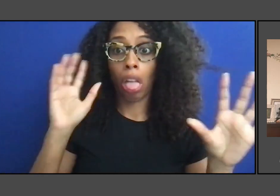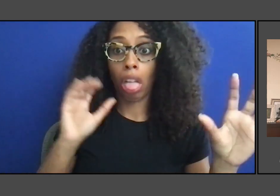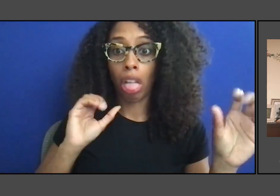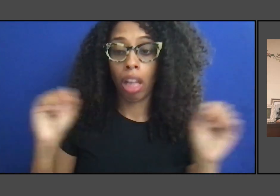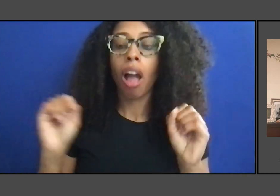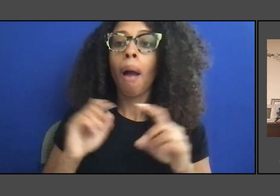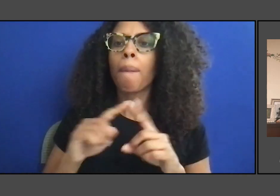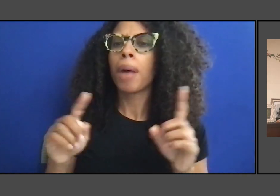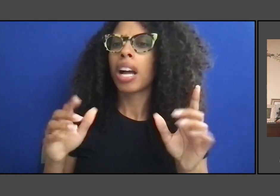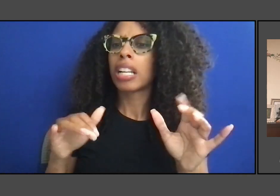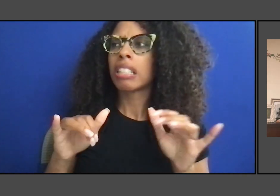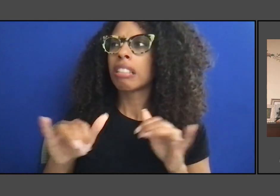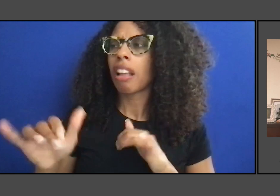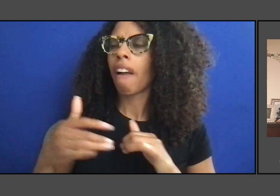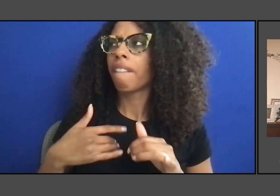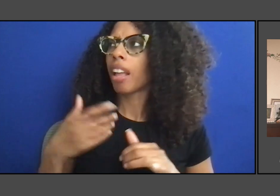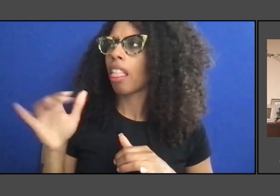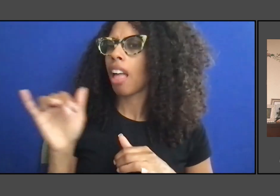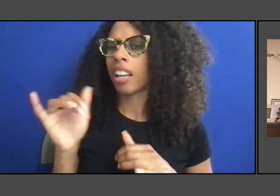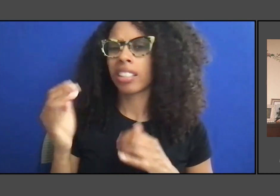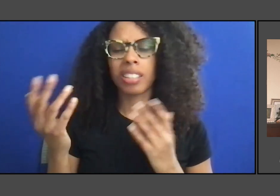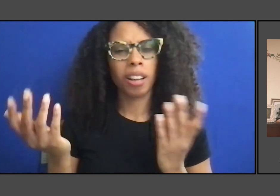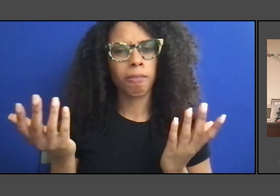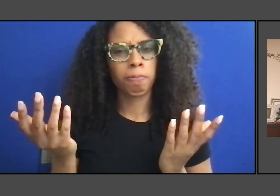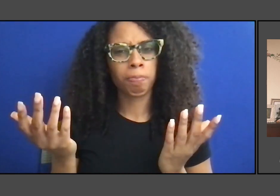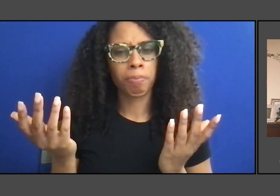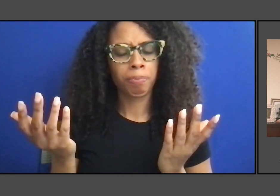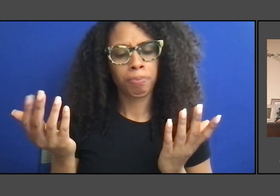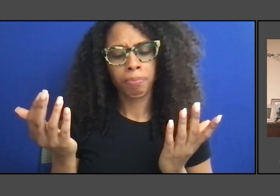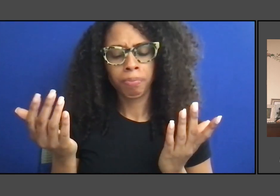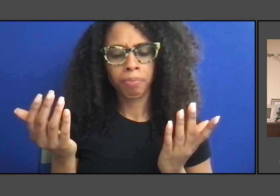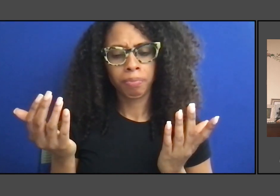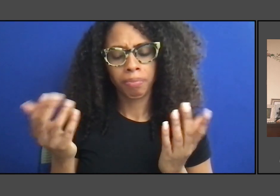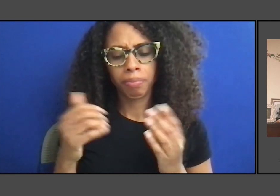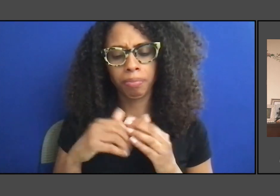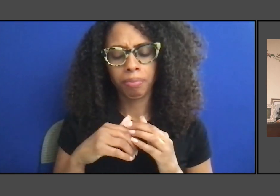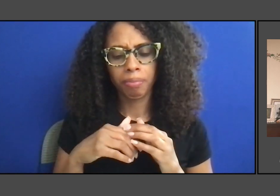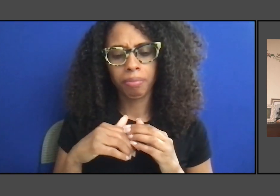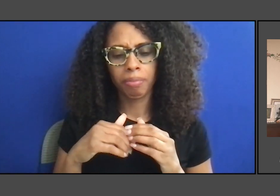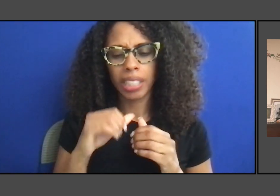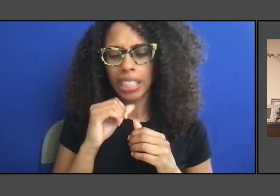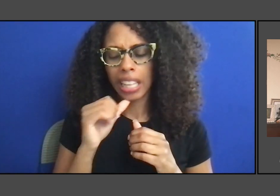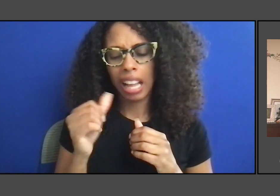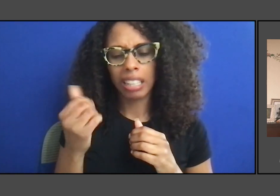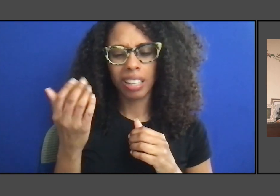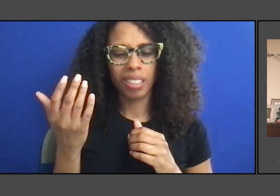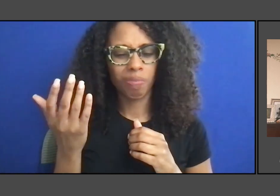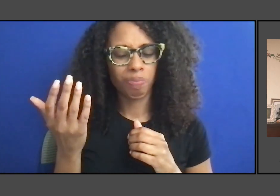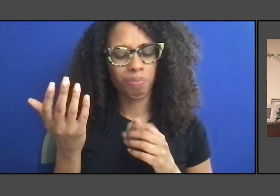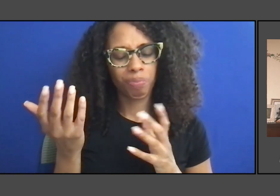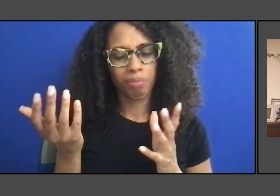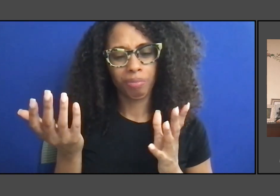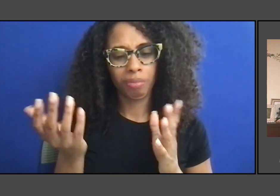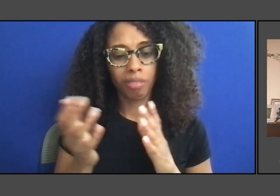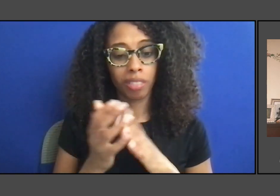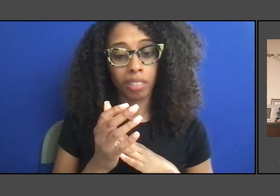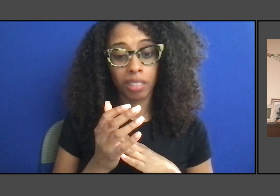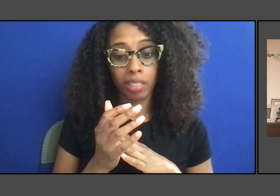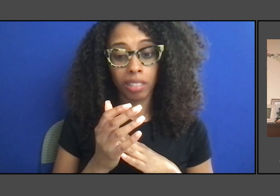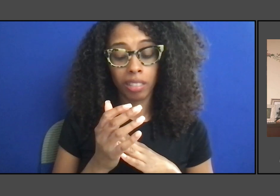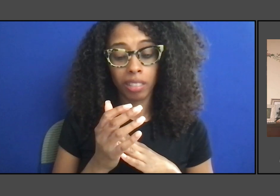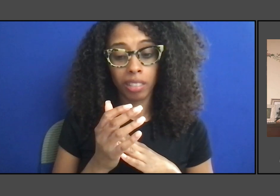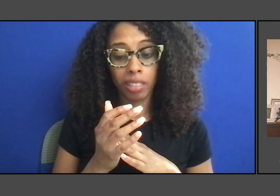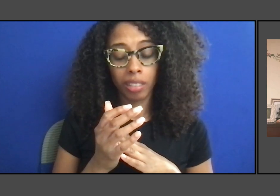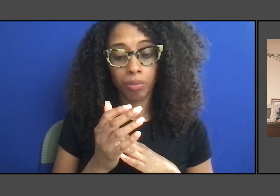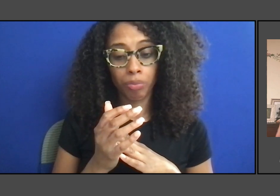like it's not. Um, I mean, there's without parity,